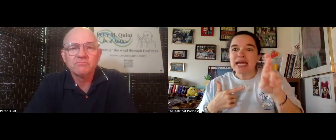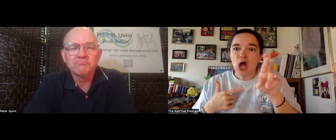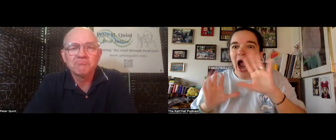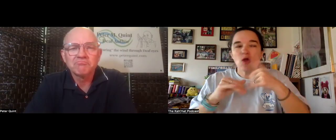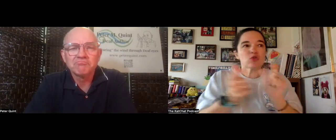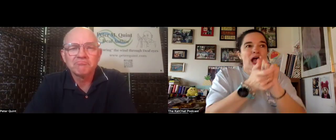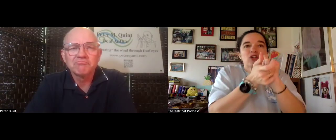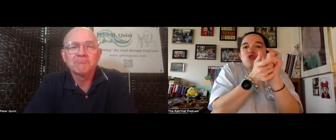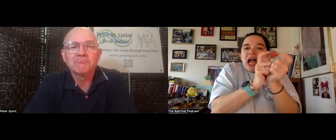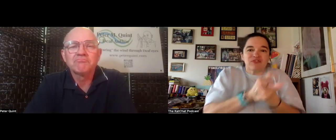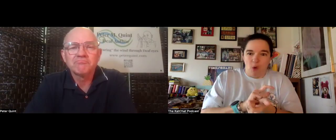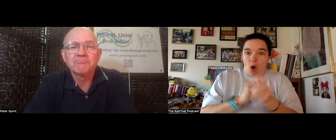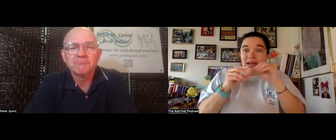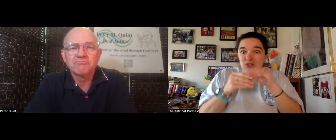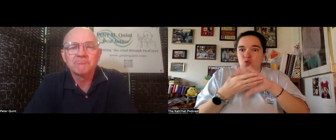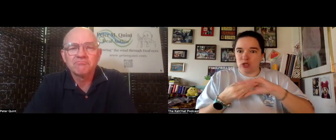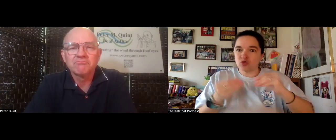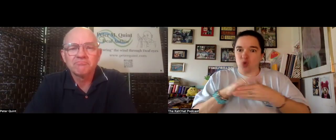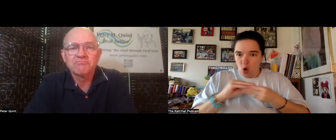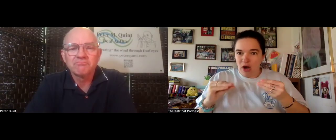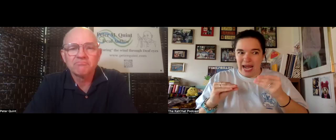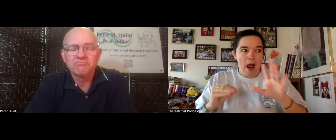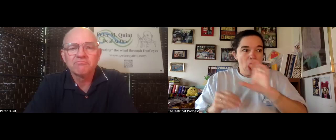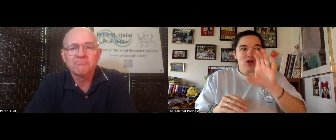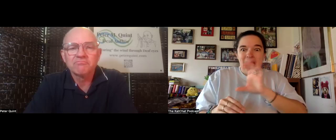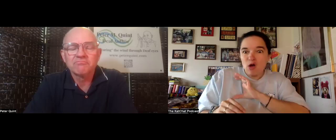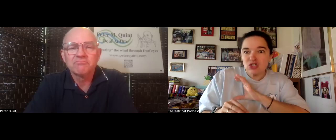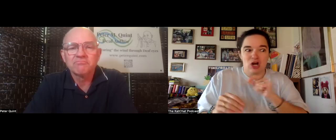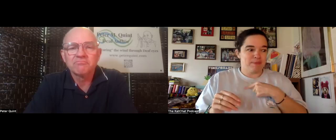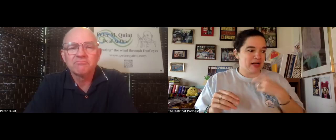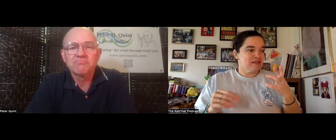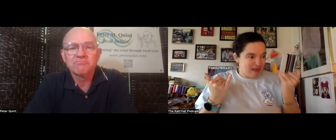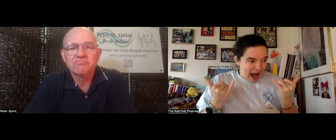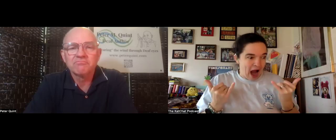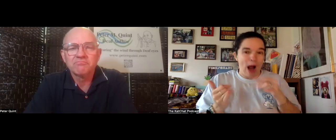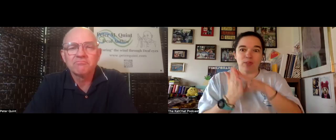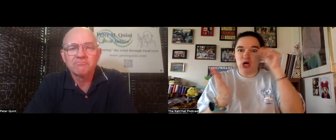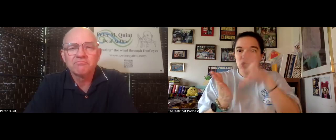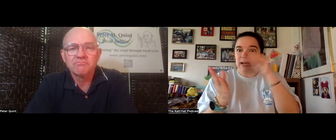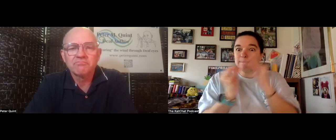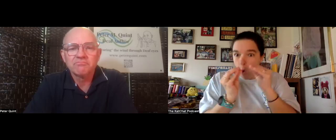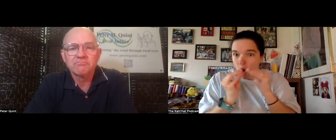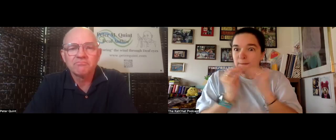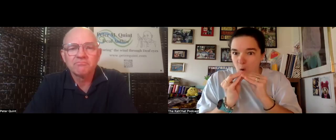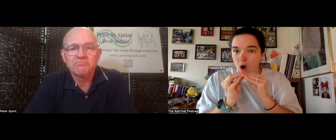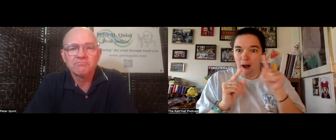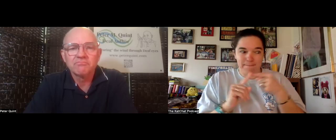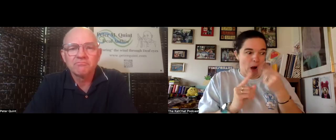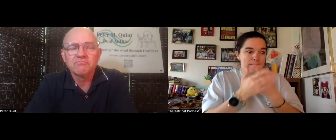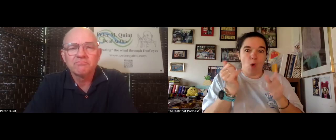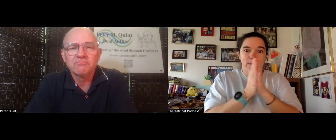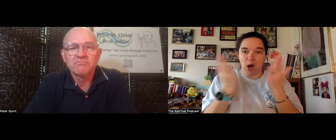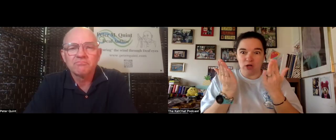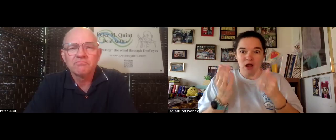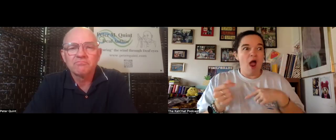of Peter? How to like transform into a story, a character? Because now I'm learning more and more